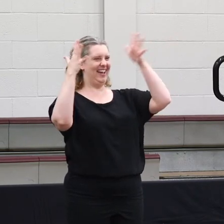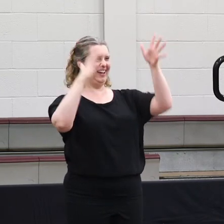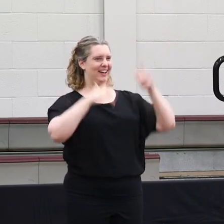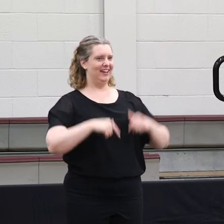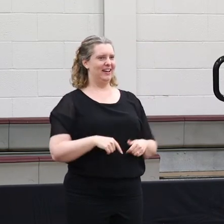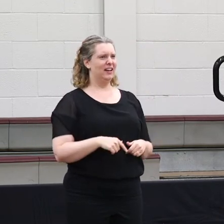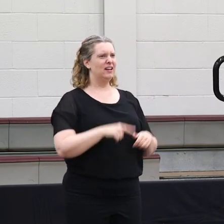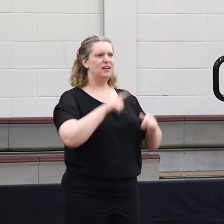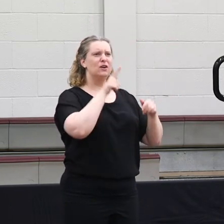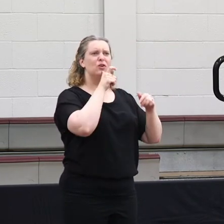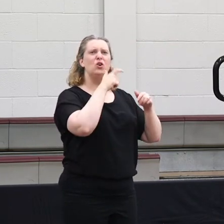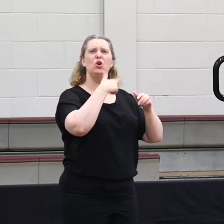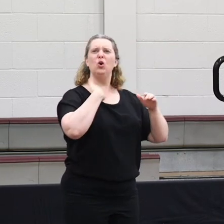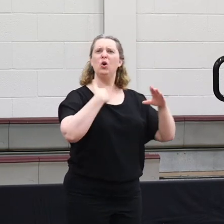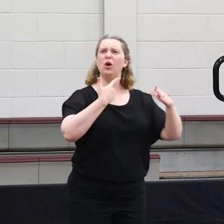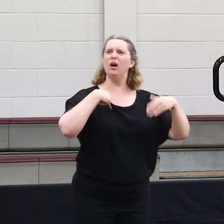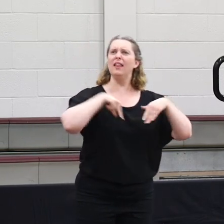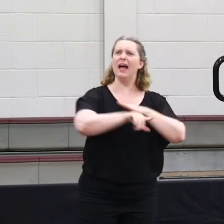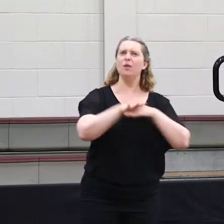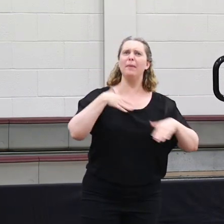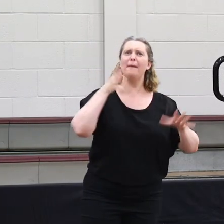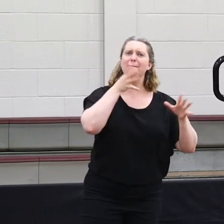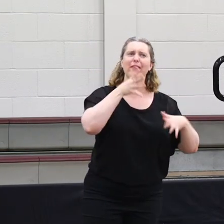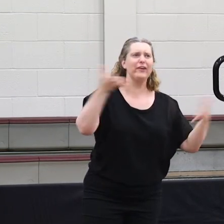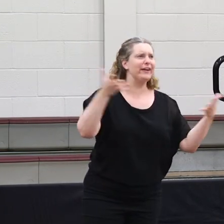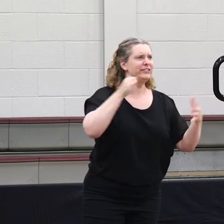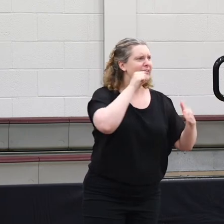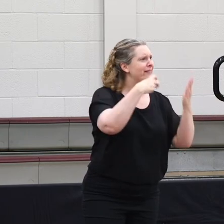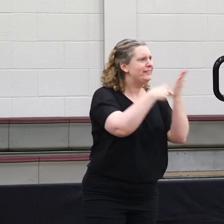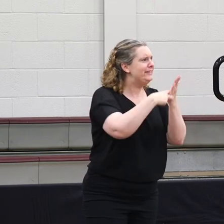Who let my mother in? She didn't have a ticket.